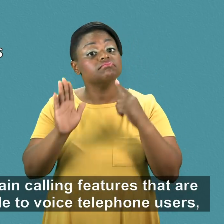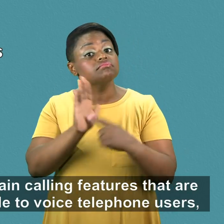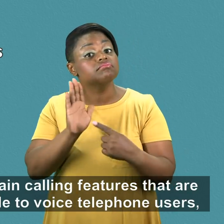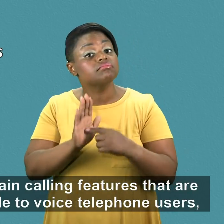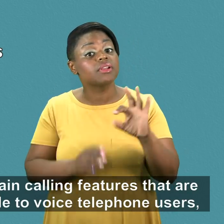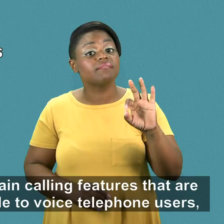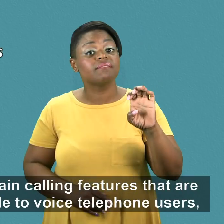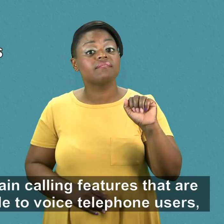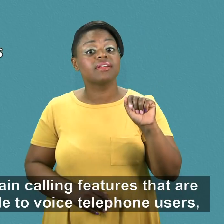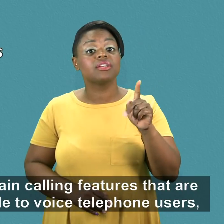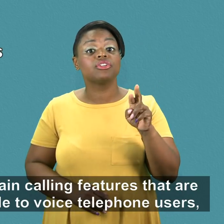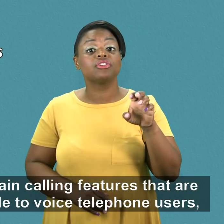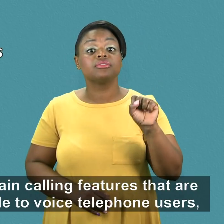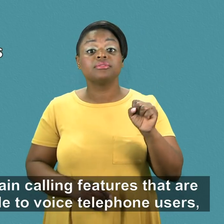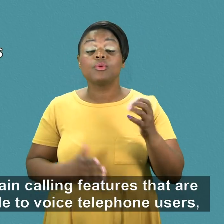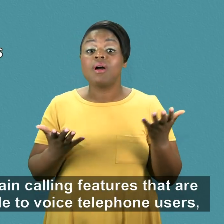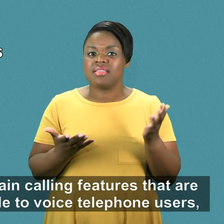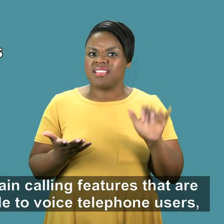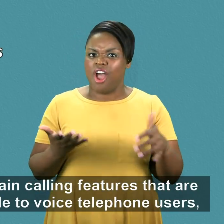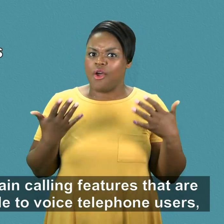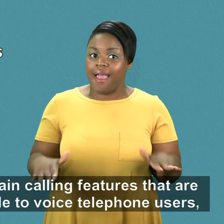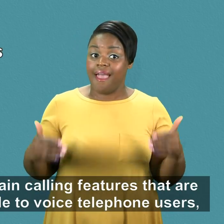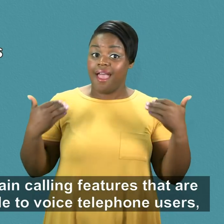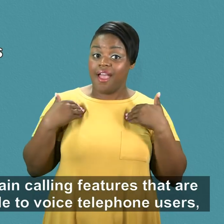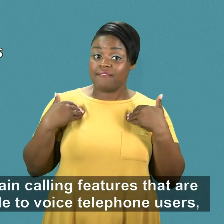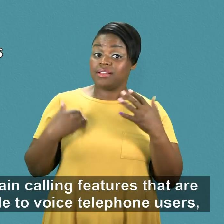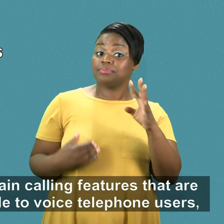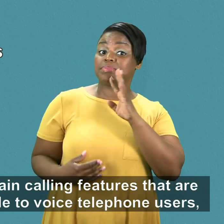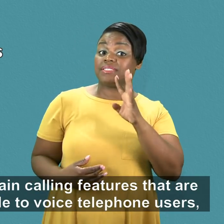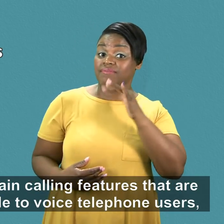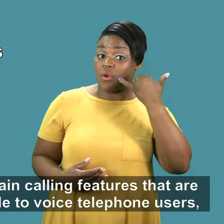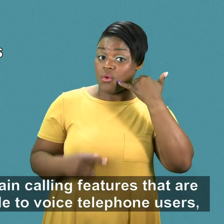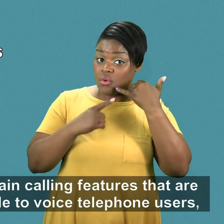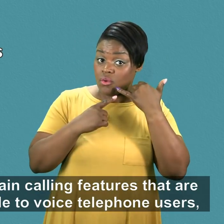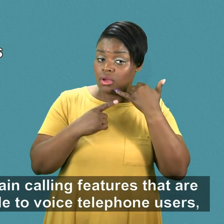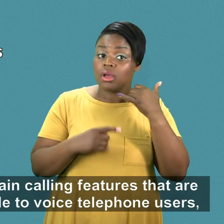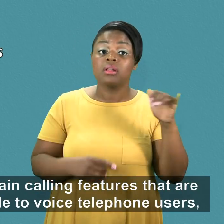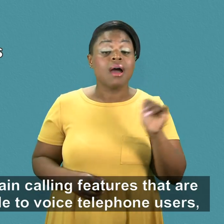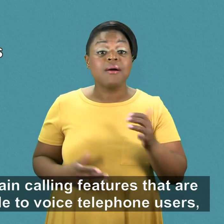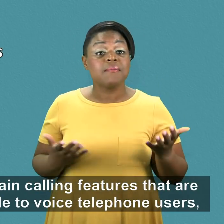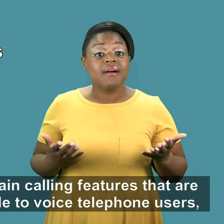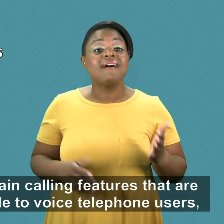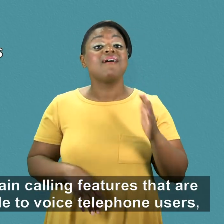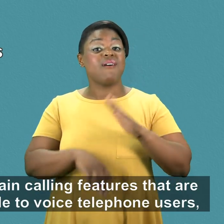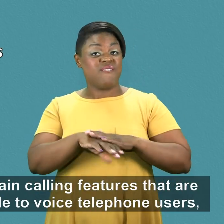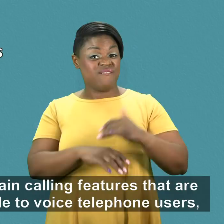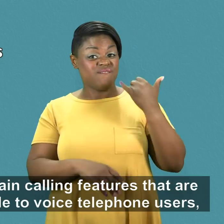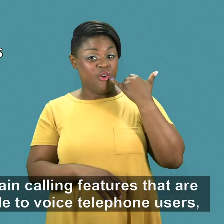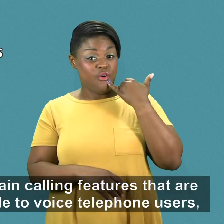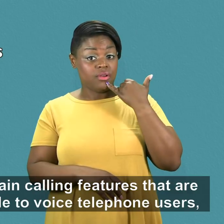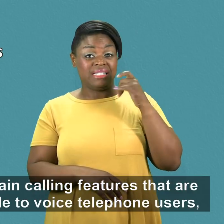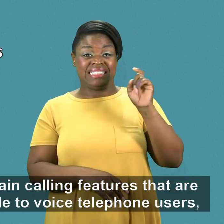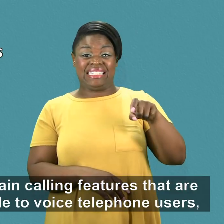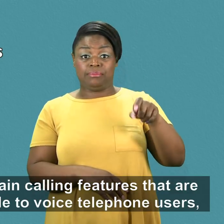For instance, certain calling features that are commonly available to voice telephone users,